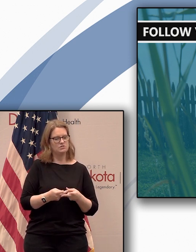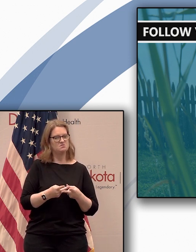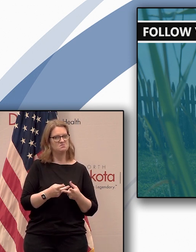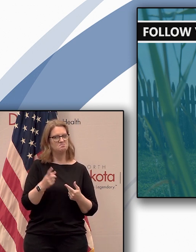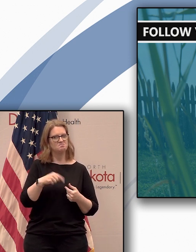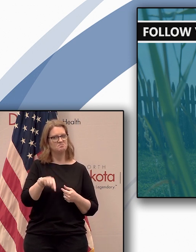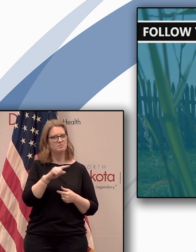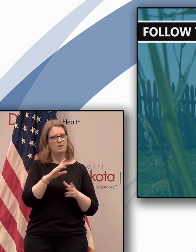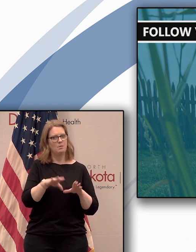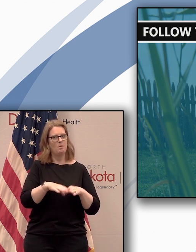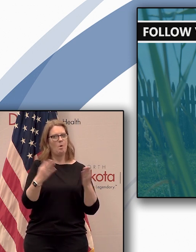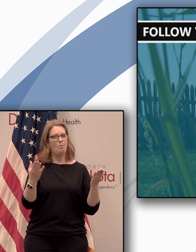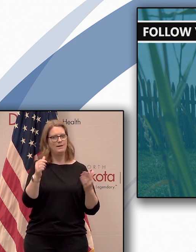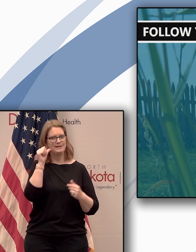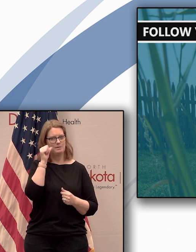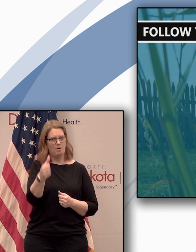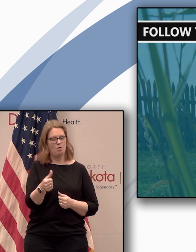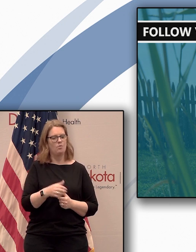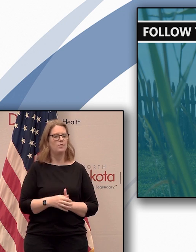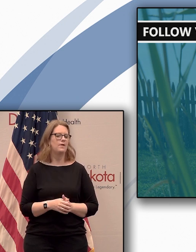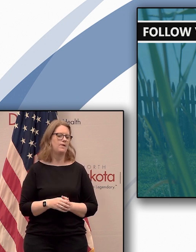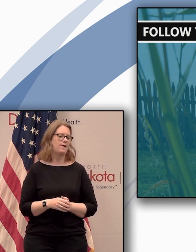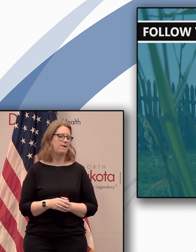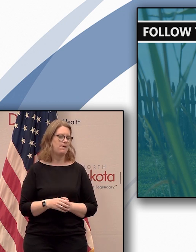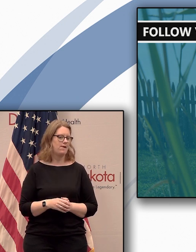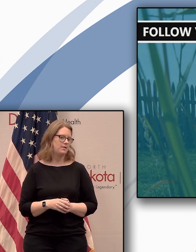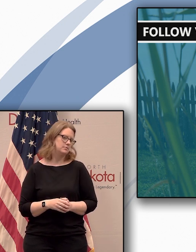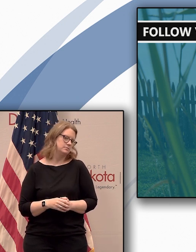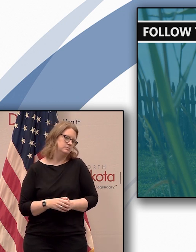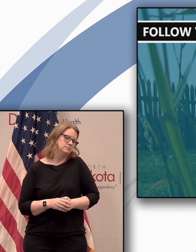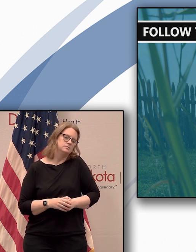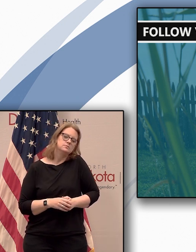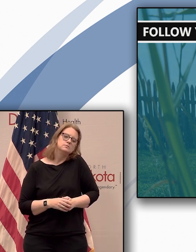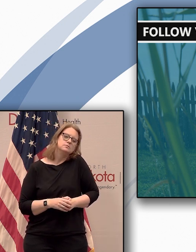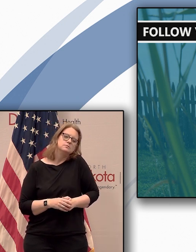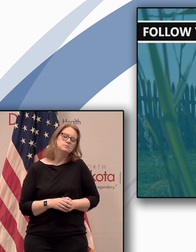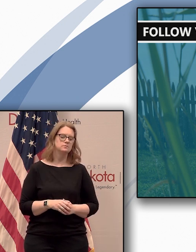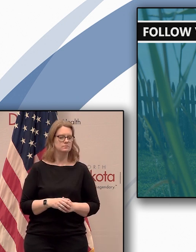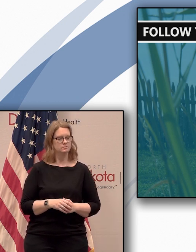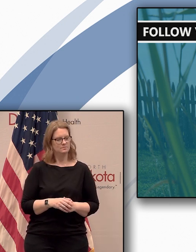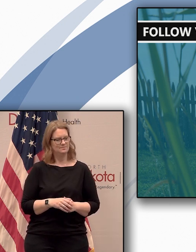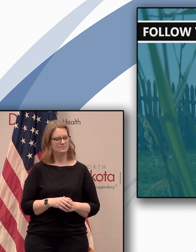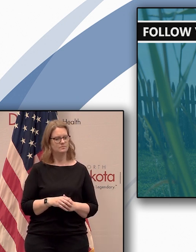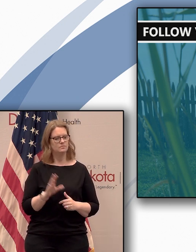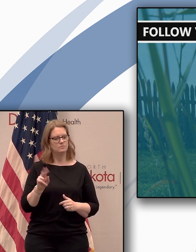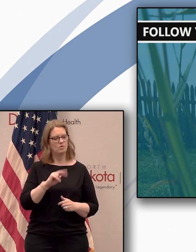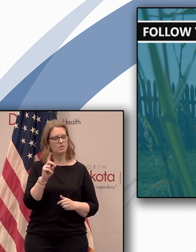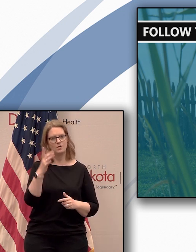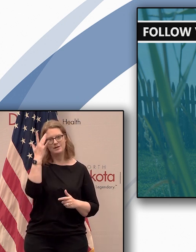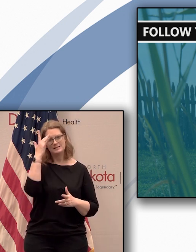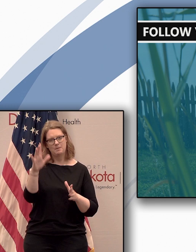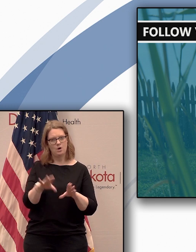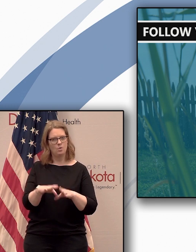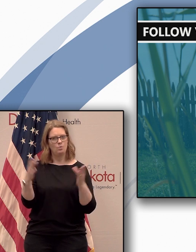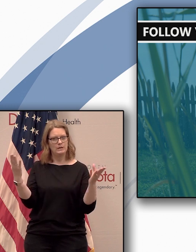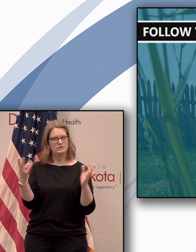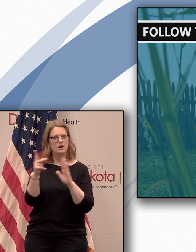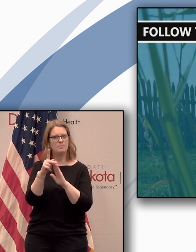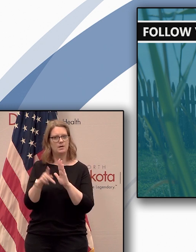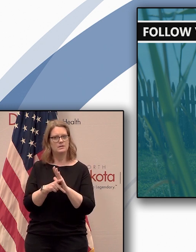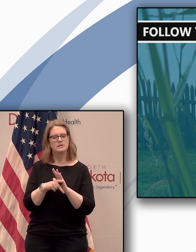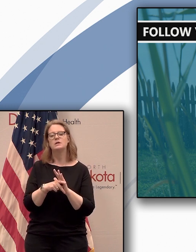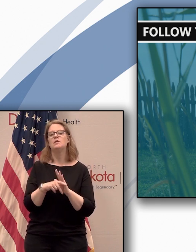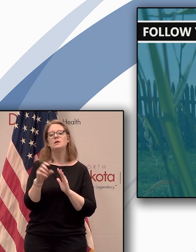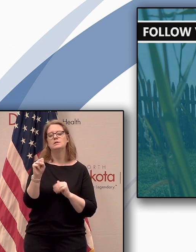begin opening again tomorrow. And we, in keeping with North Dakota Smart Restart policies,